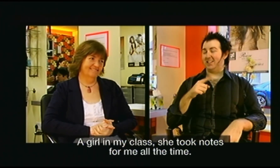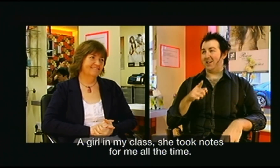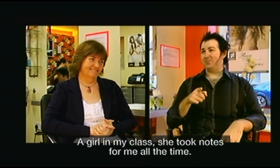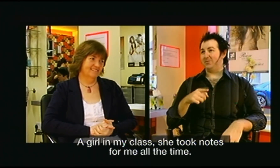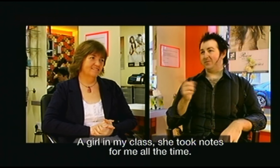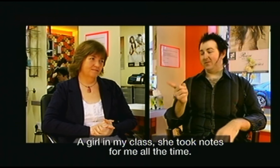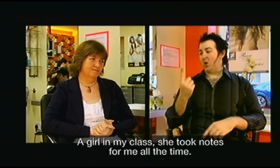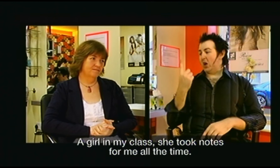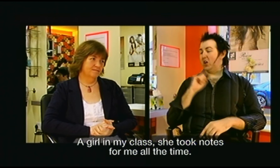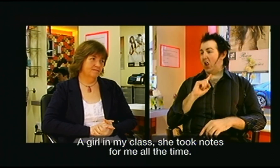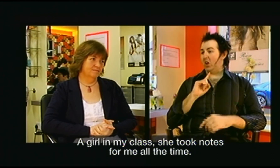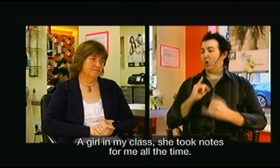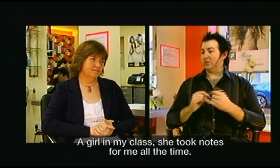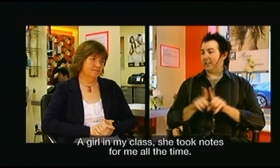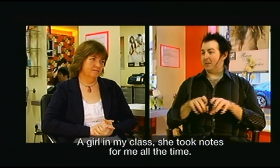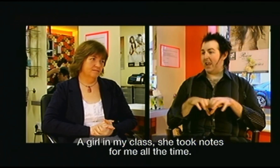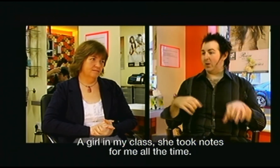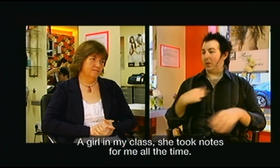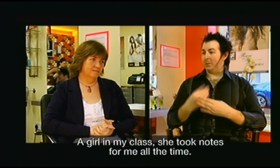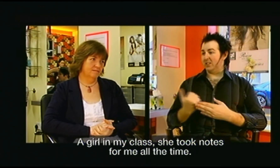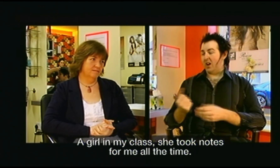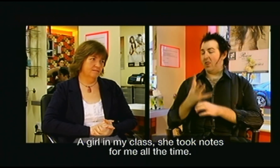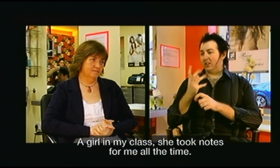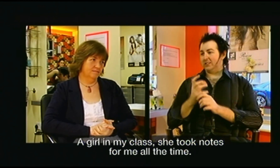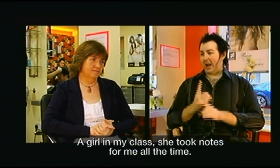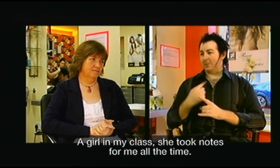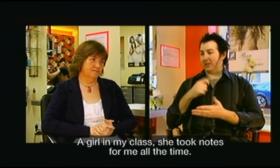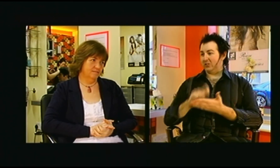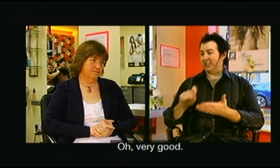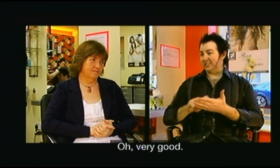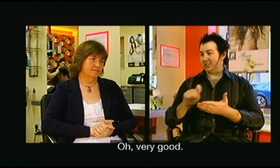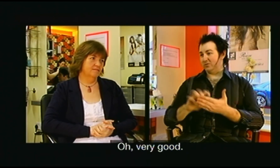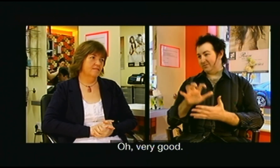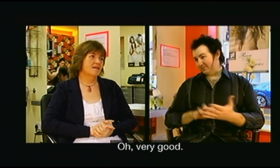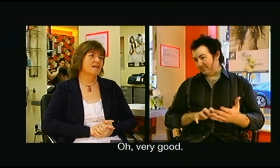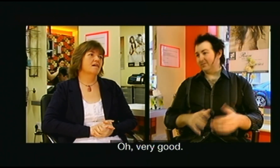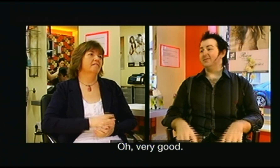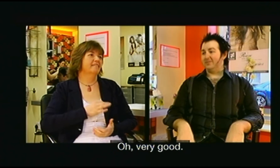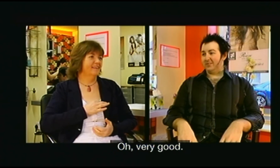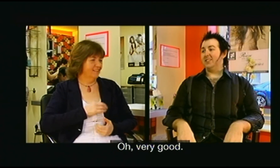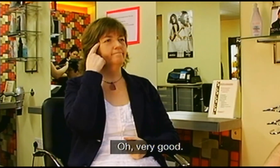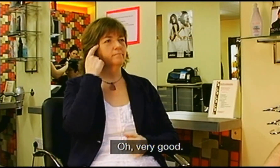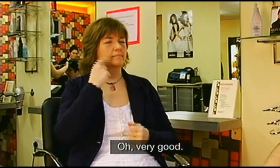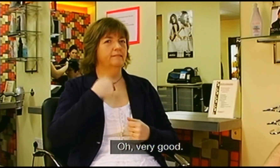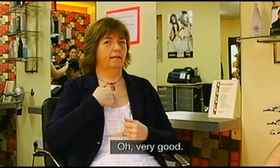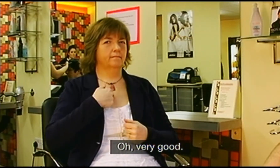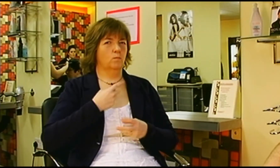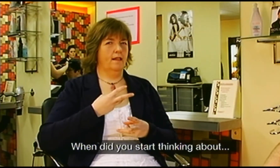A girl in my class, she took notes for me all the time. Oh, very good.